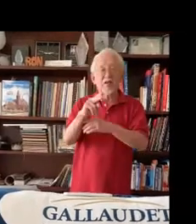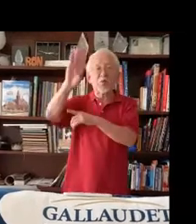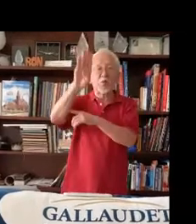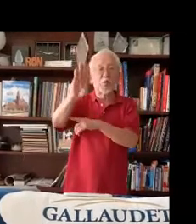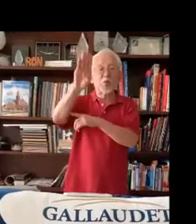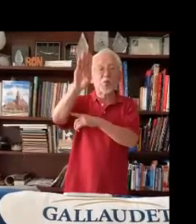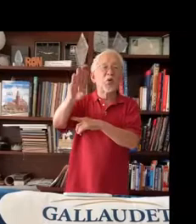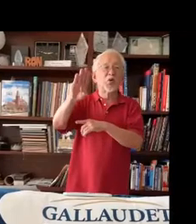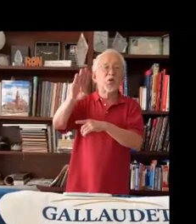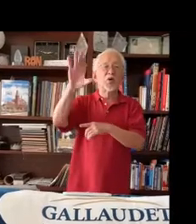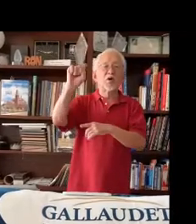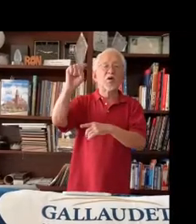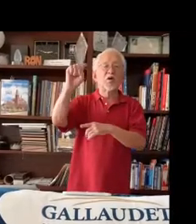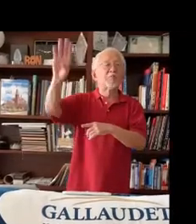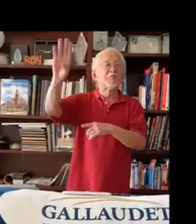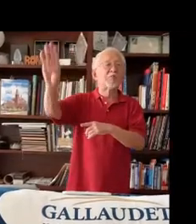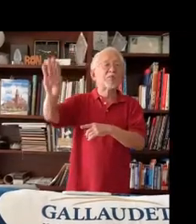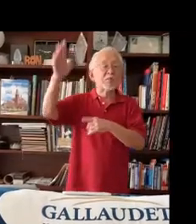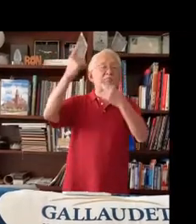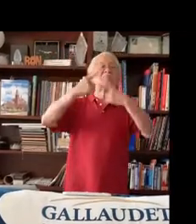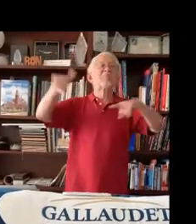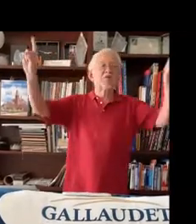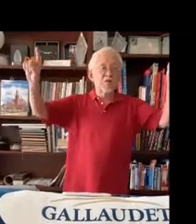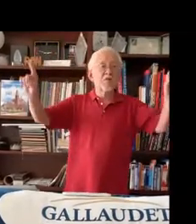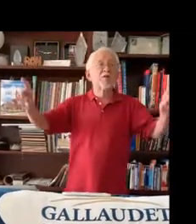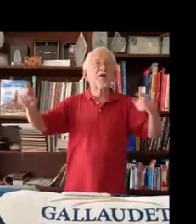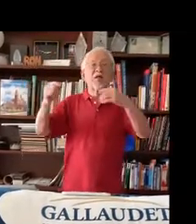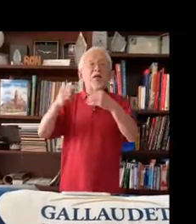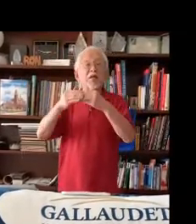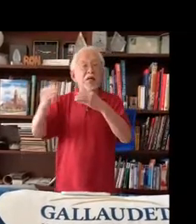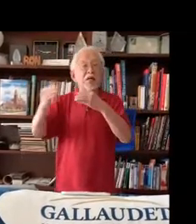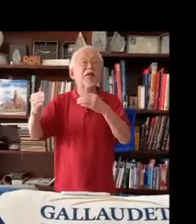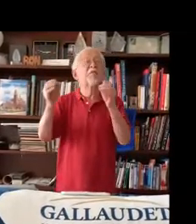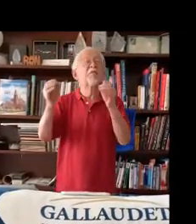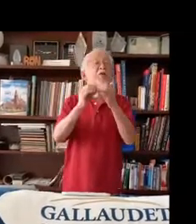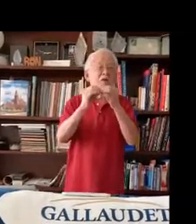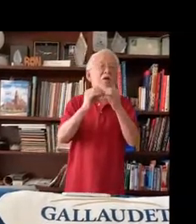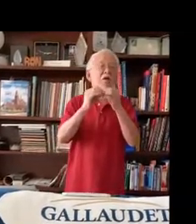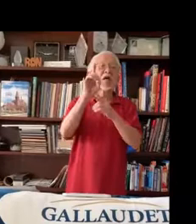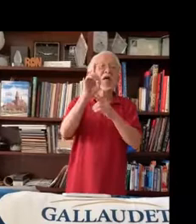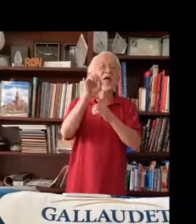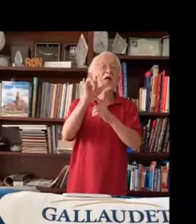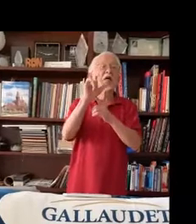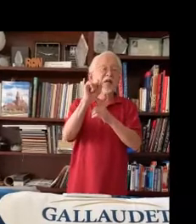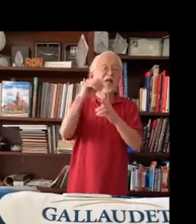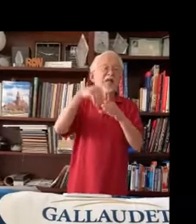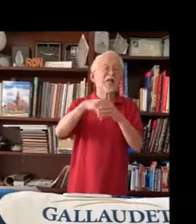that Dan to take him to Berkeley, put him in at California School for the Deaf in Berkeley. And from then